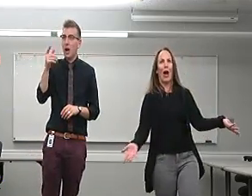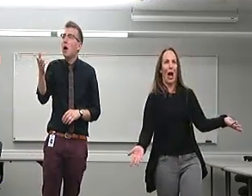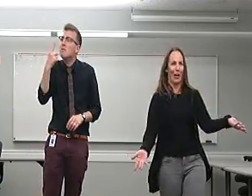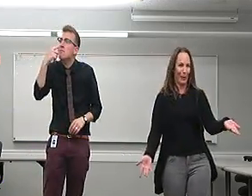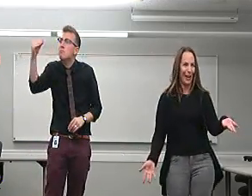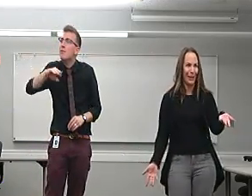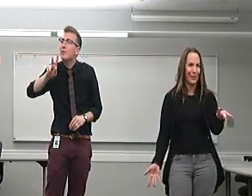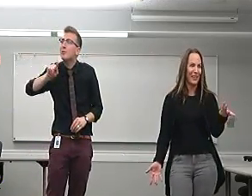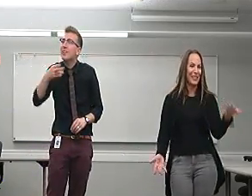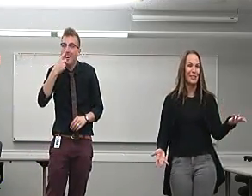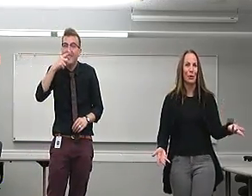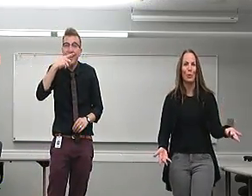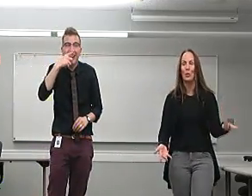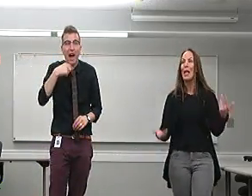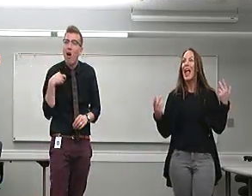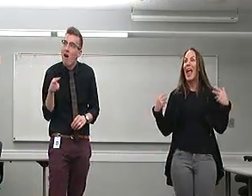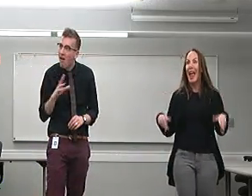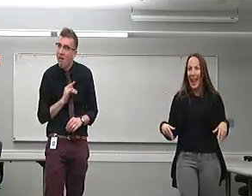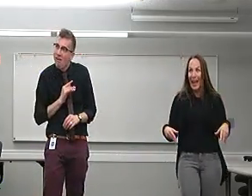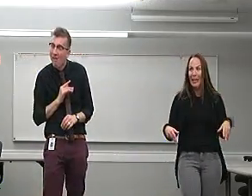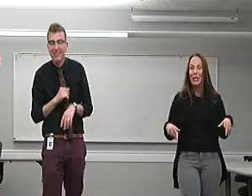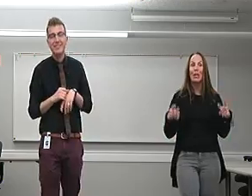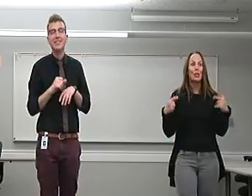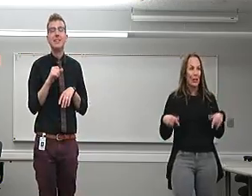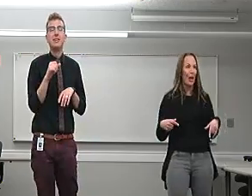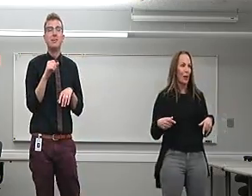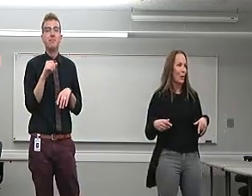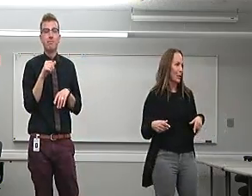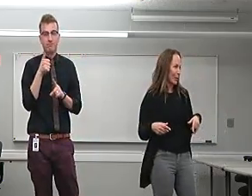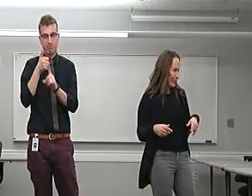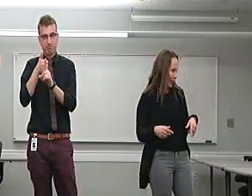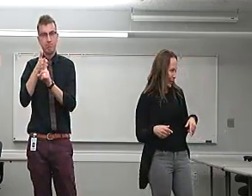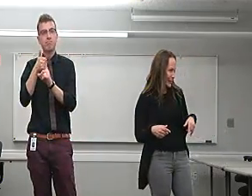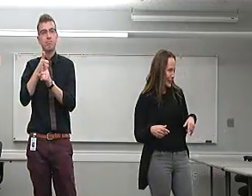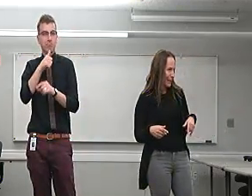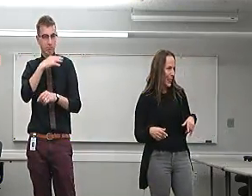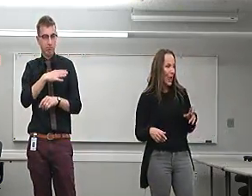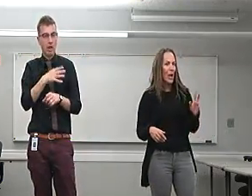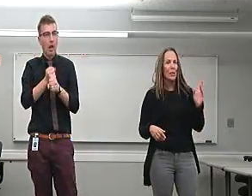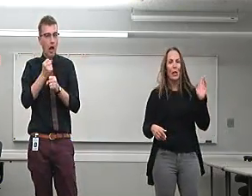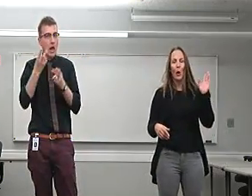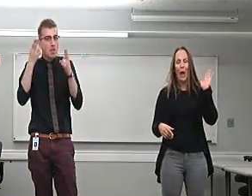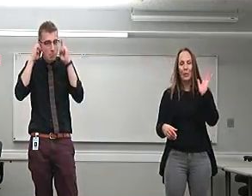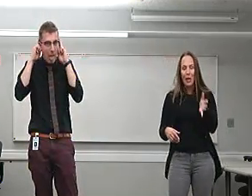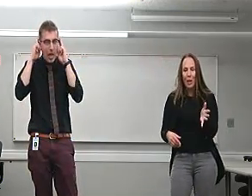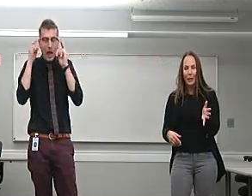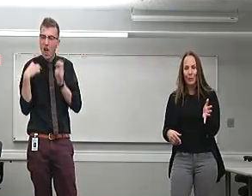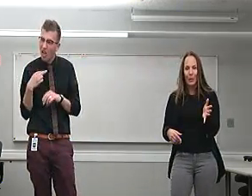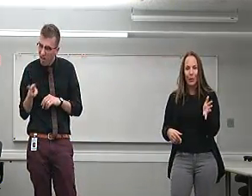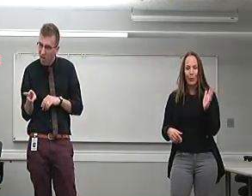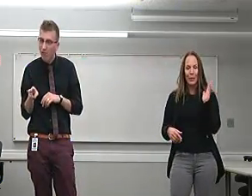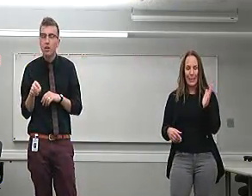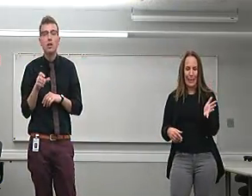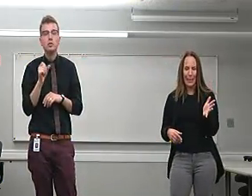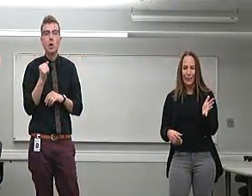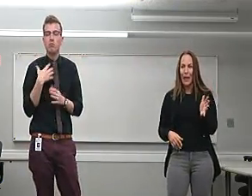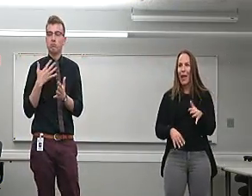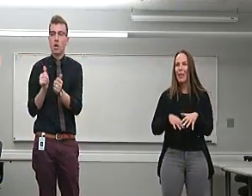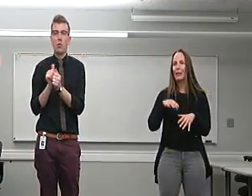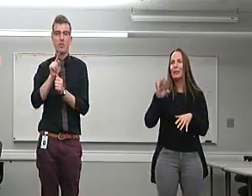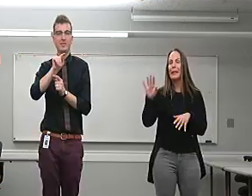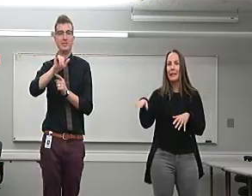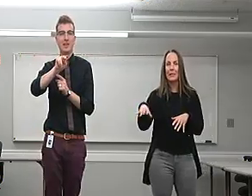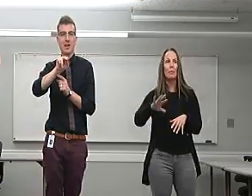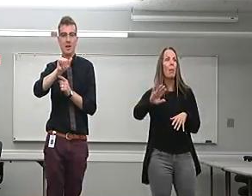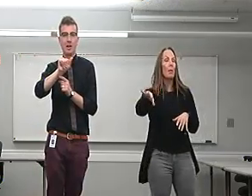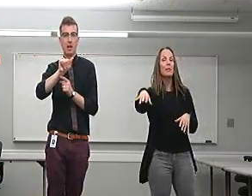this is so cool. And she got cochlear implants. So I was talking with Tina, and then Leah says, Mom, this